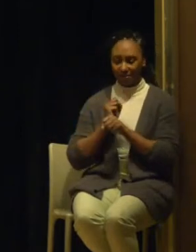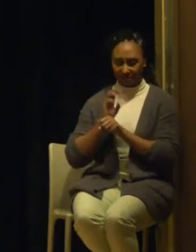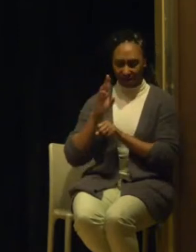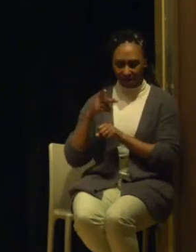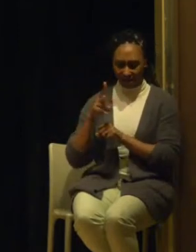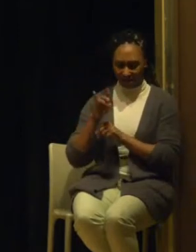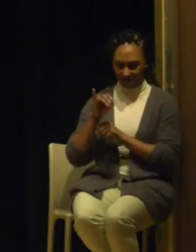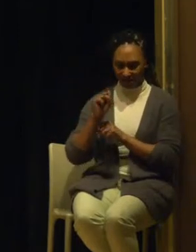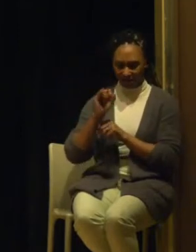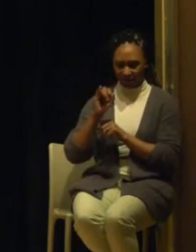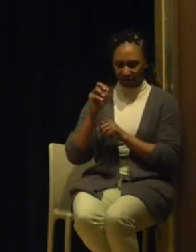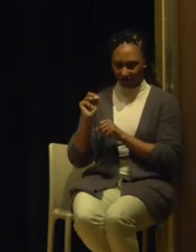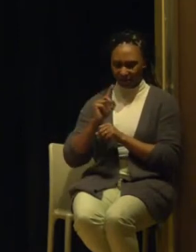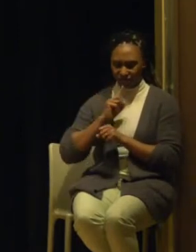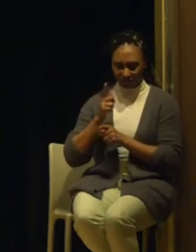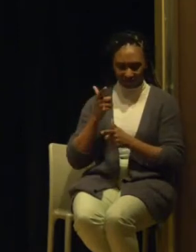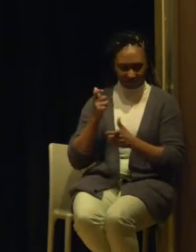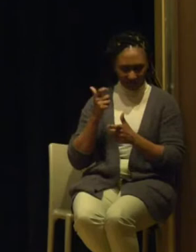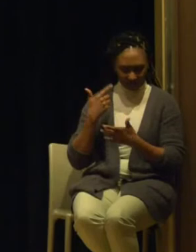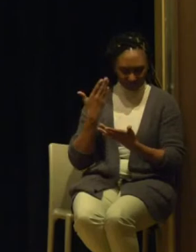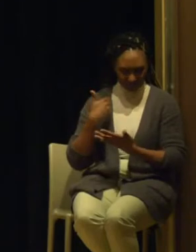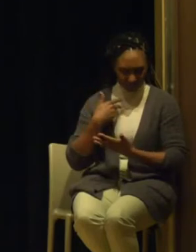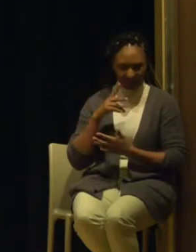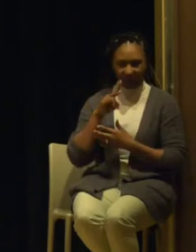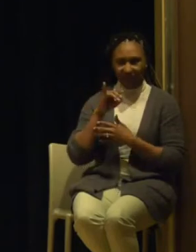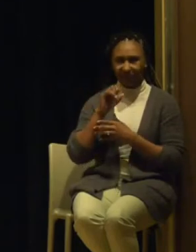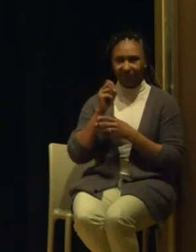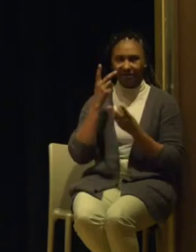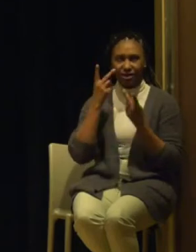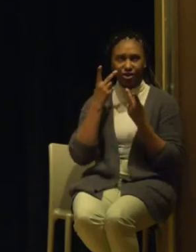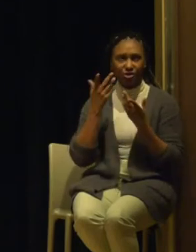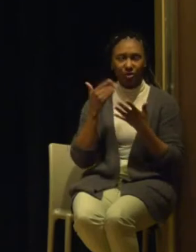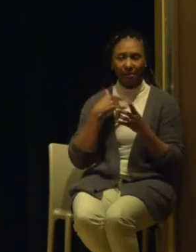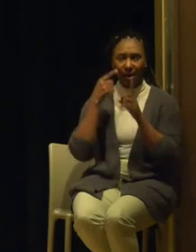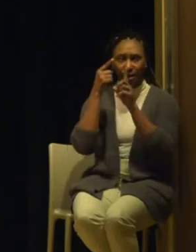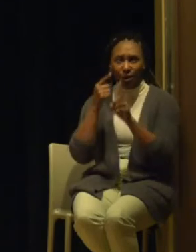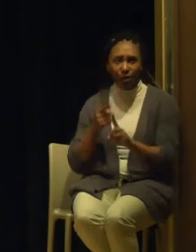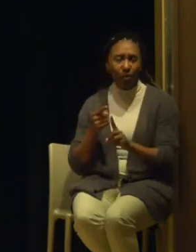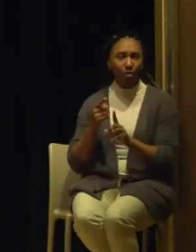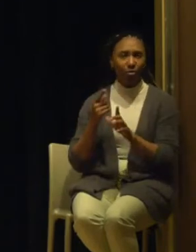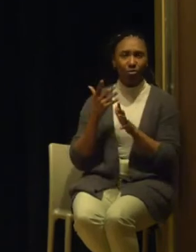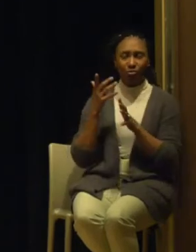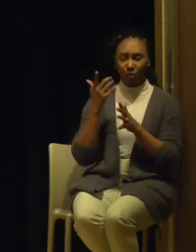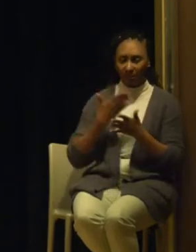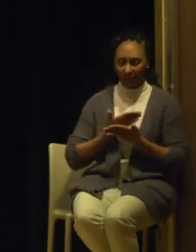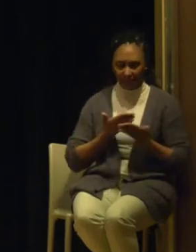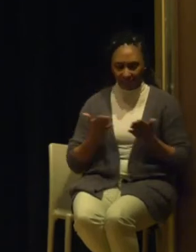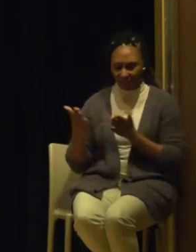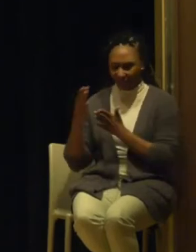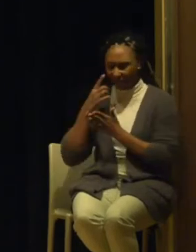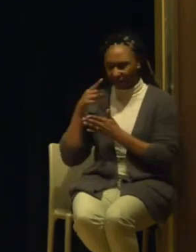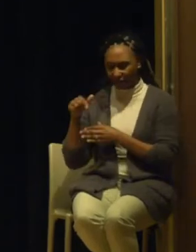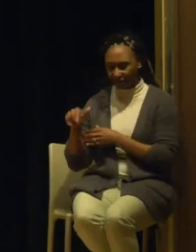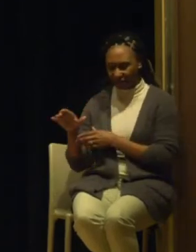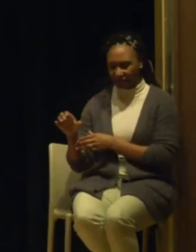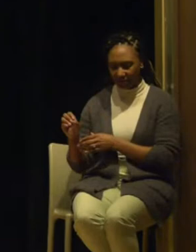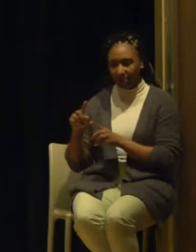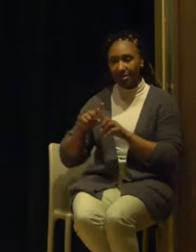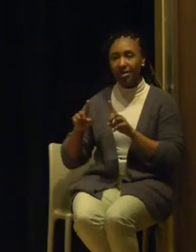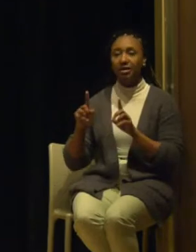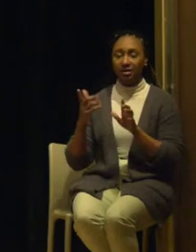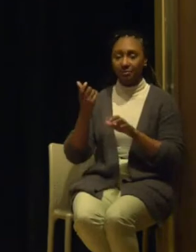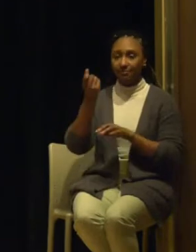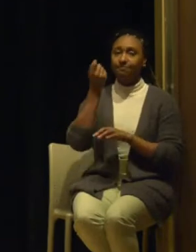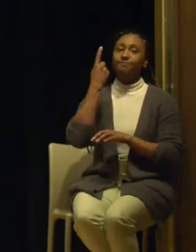really quickly. Yeah. I was like, what is my vision? And, you know, I decided that I wanted to provide the